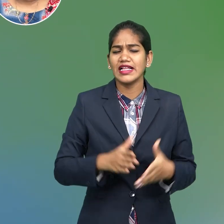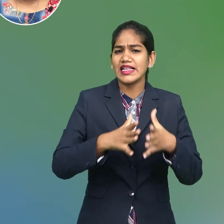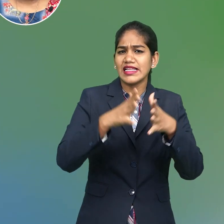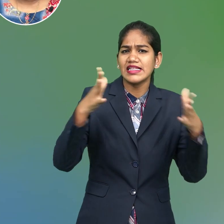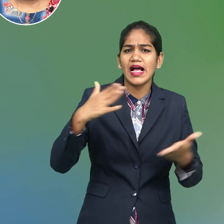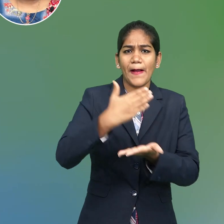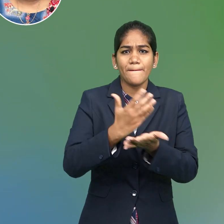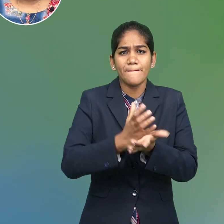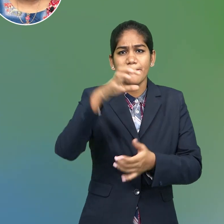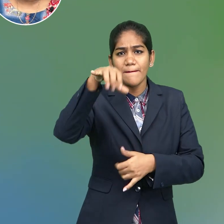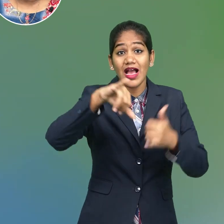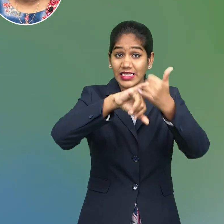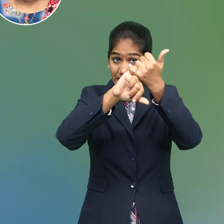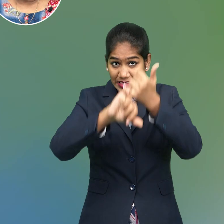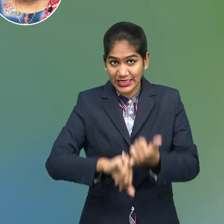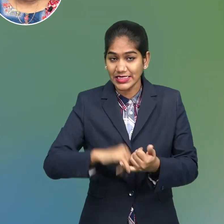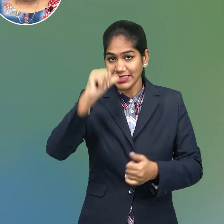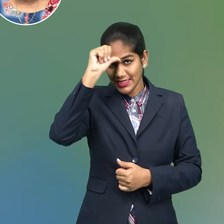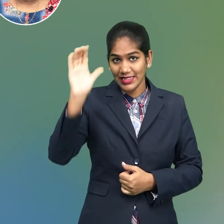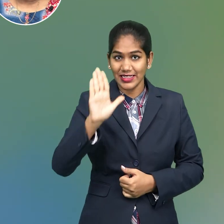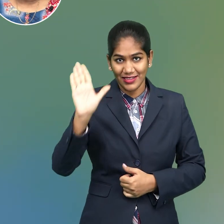A large part of southern India,